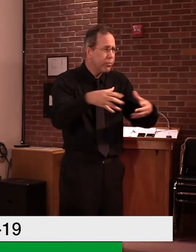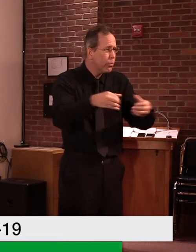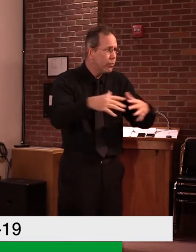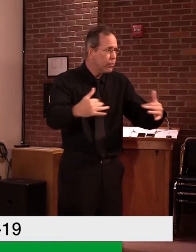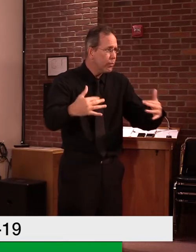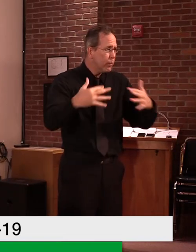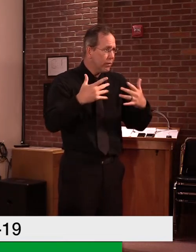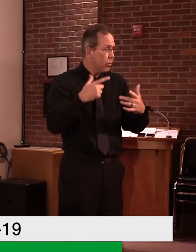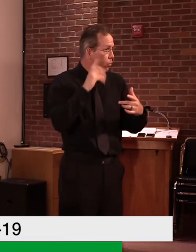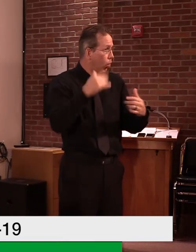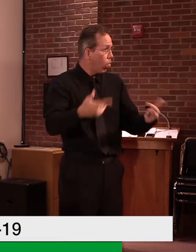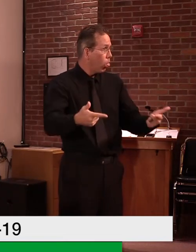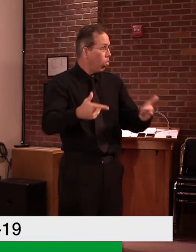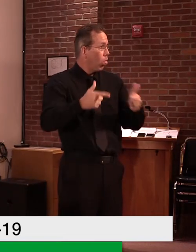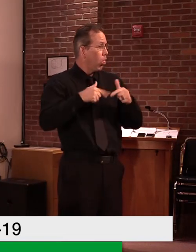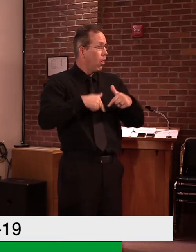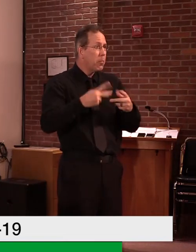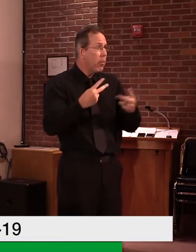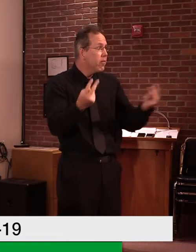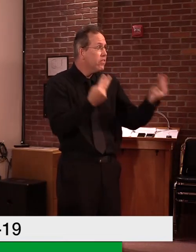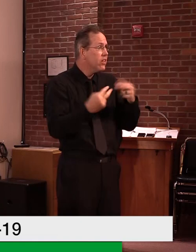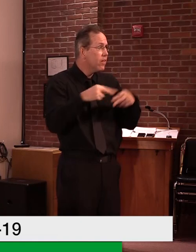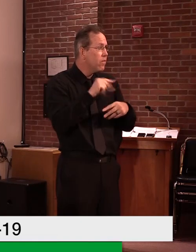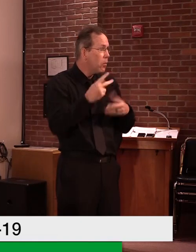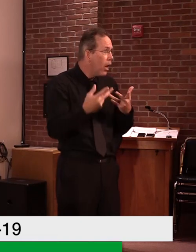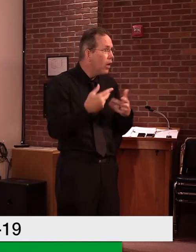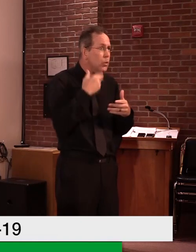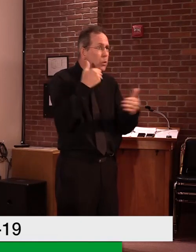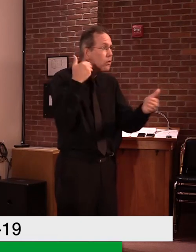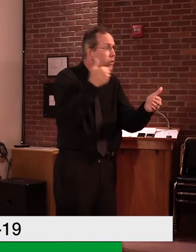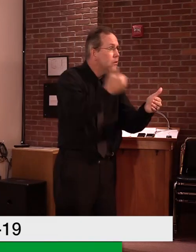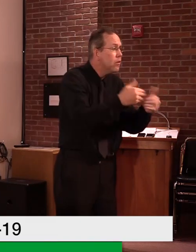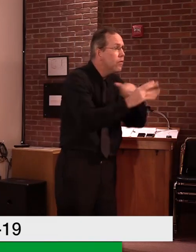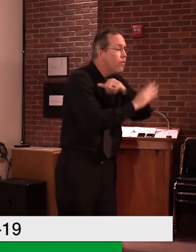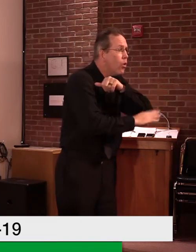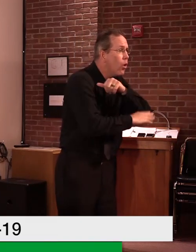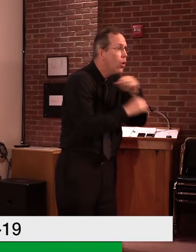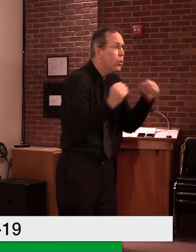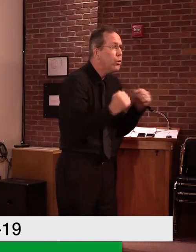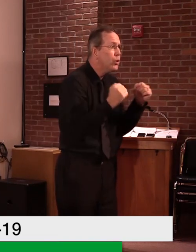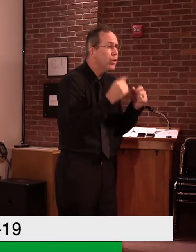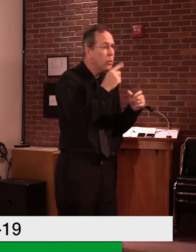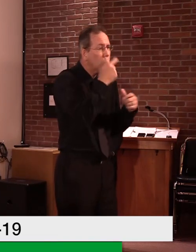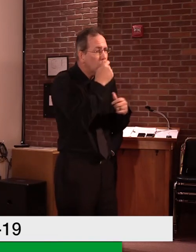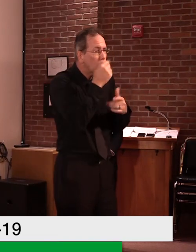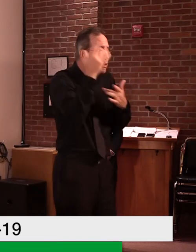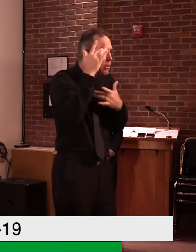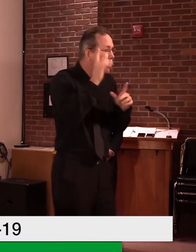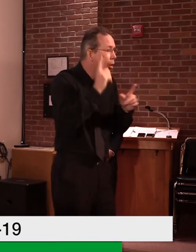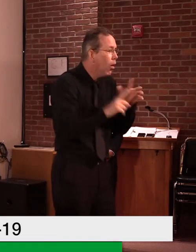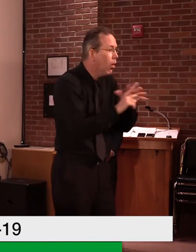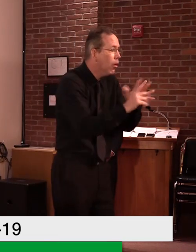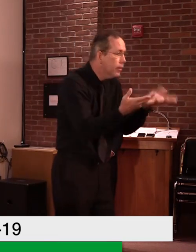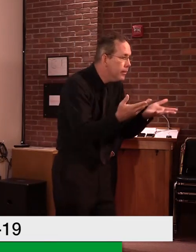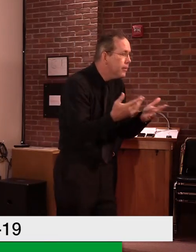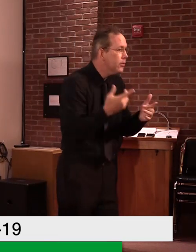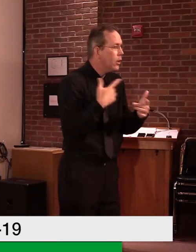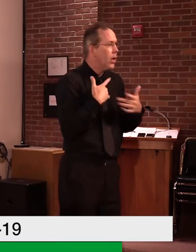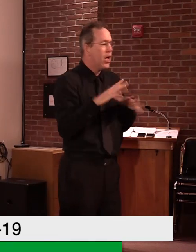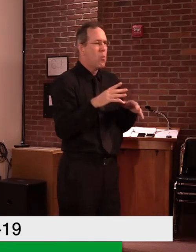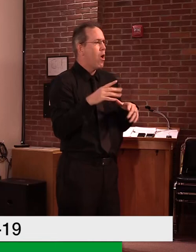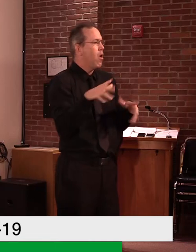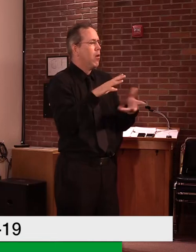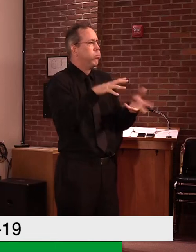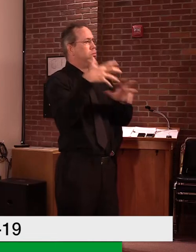Vermonters inside as the weather gets colder, we need to be sure we're protecting the gains we've made. Because as I've said